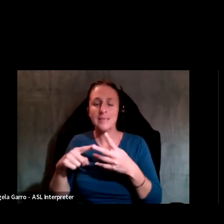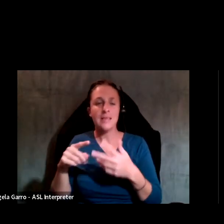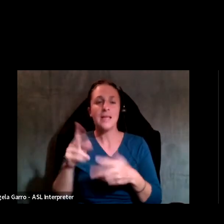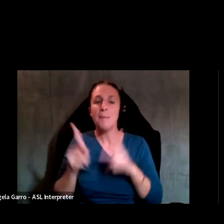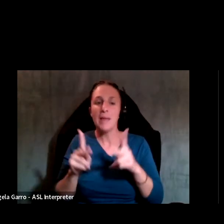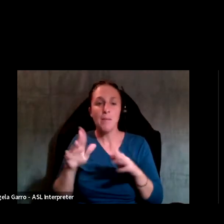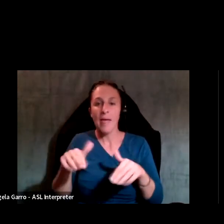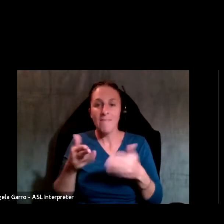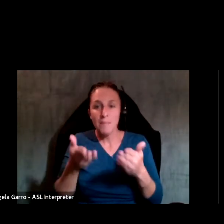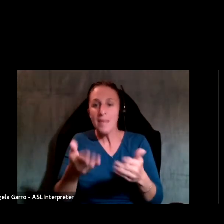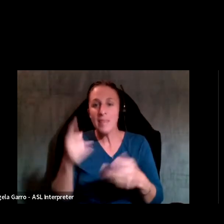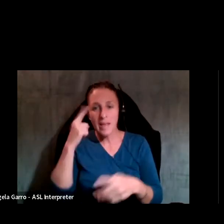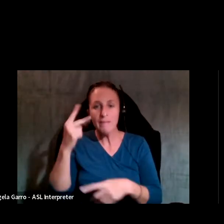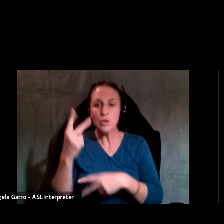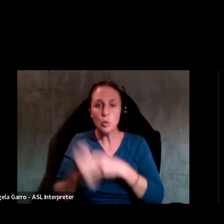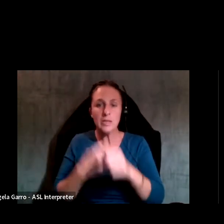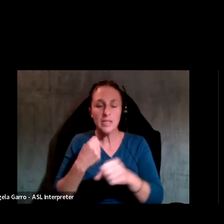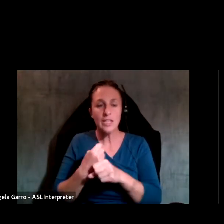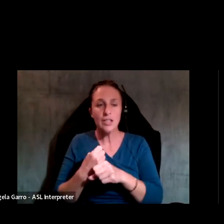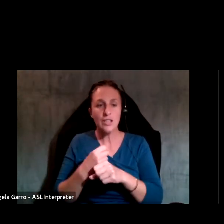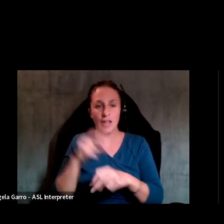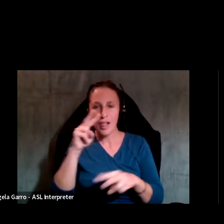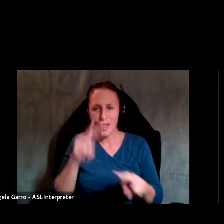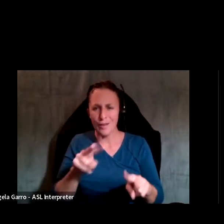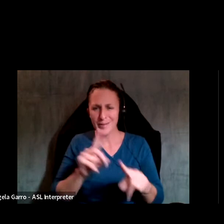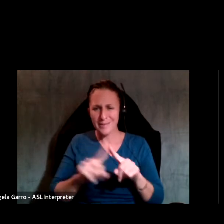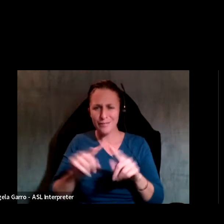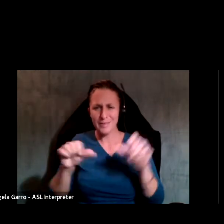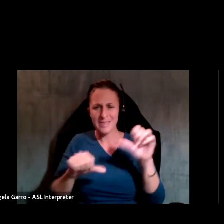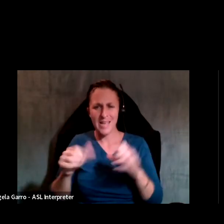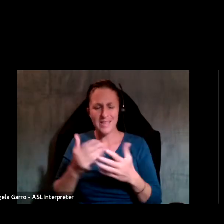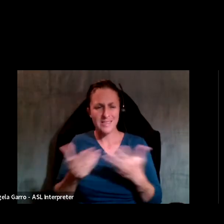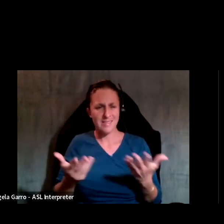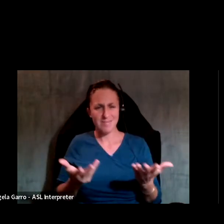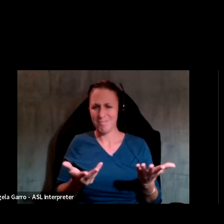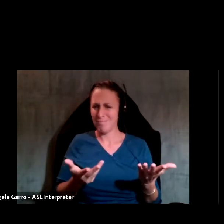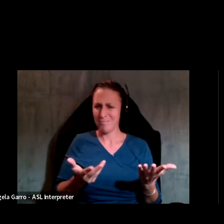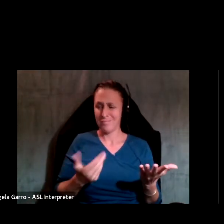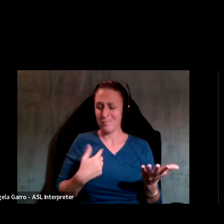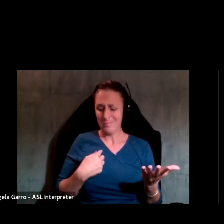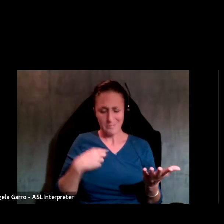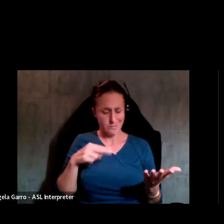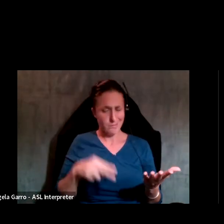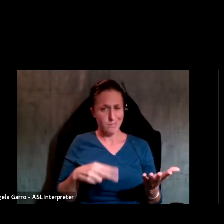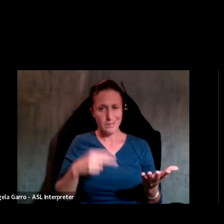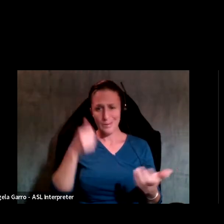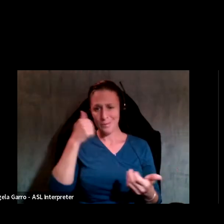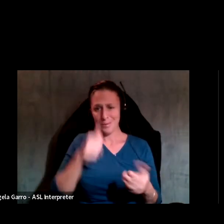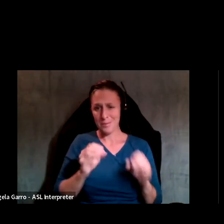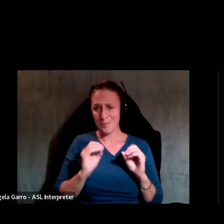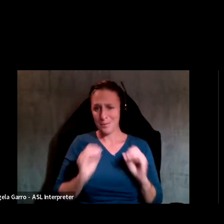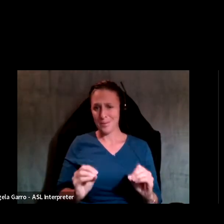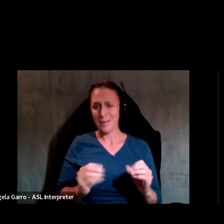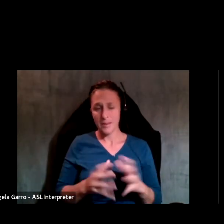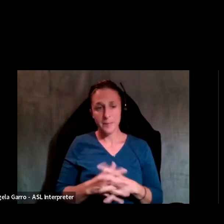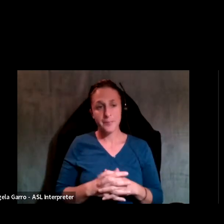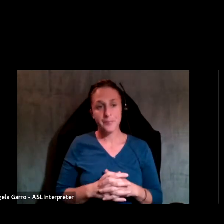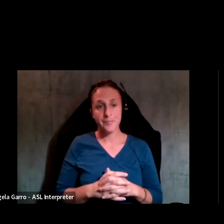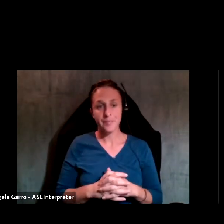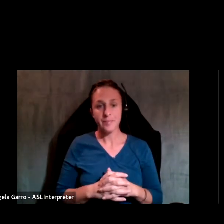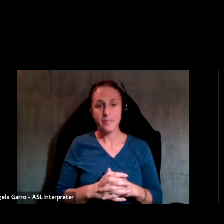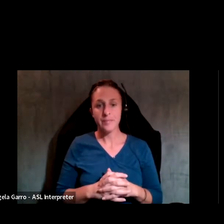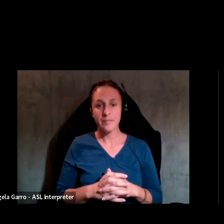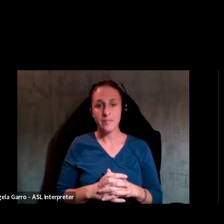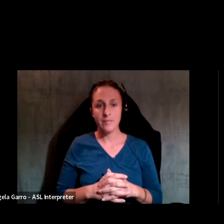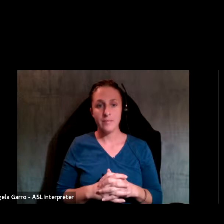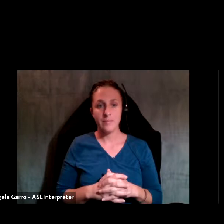there for 2 years and they're looking at all the science stuff and they're like, I don't remember any of this. I think, I hate